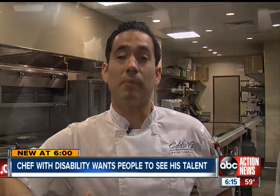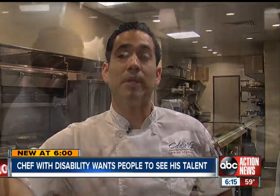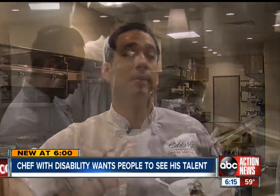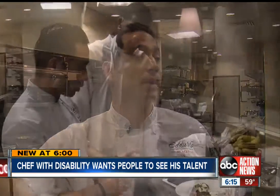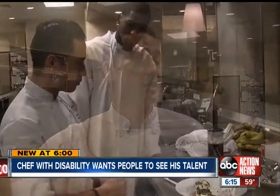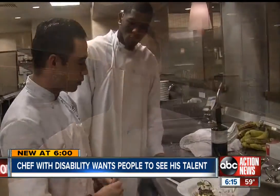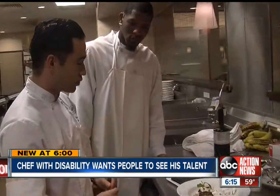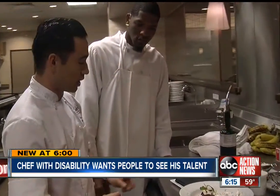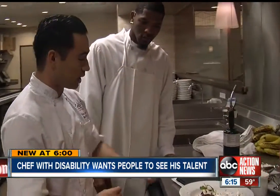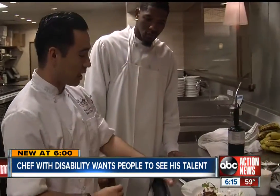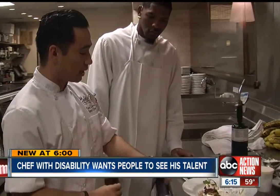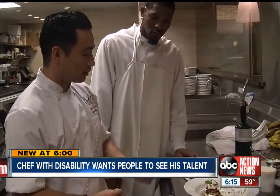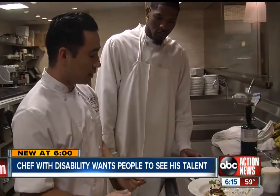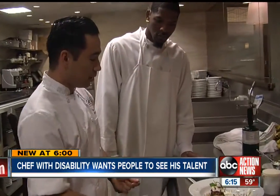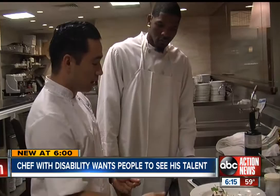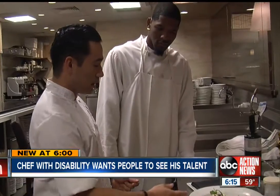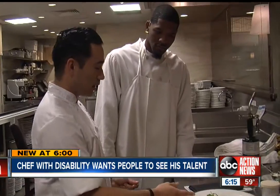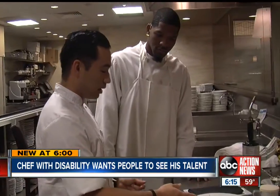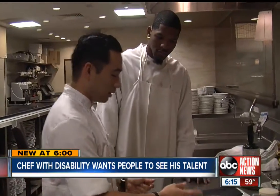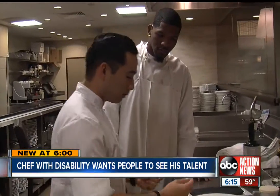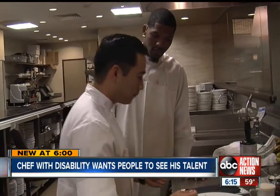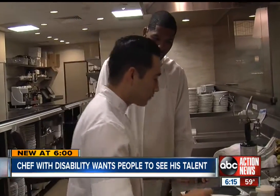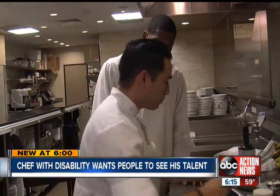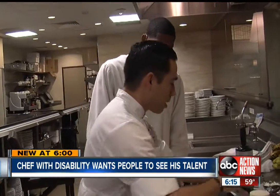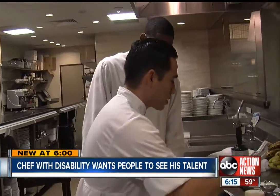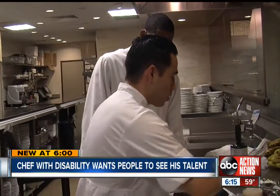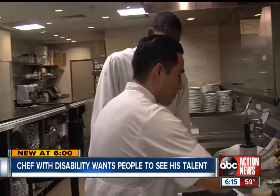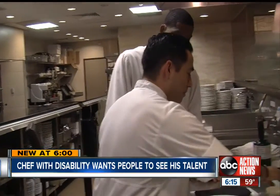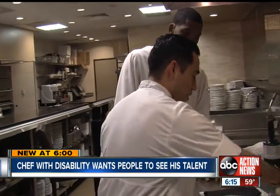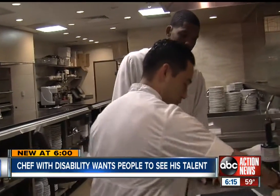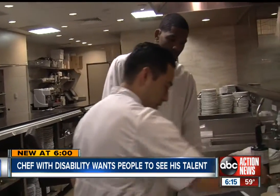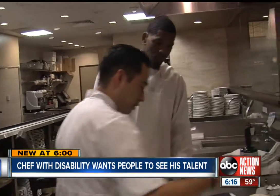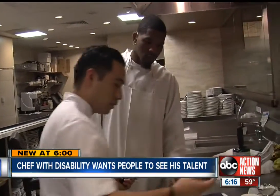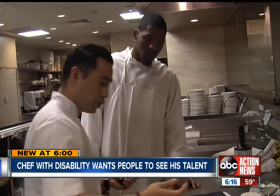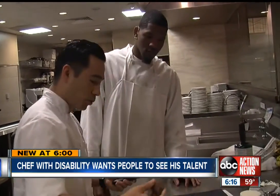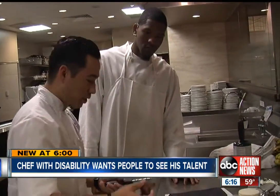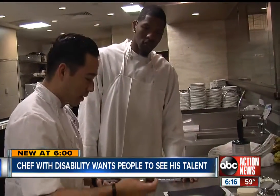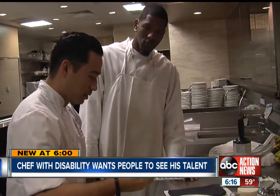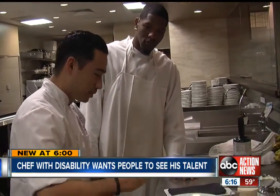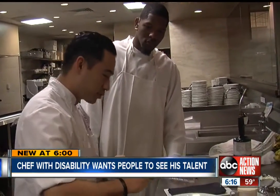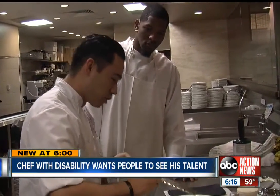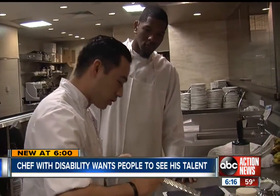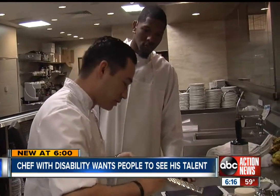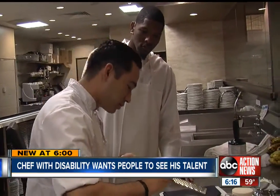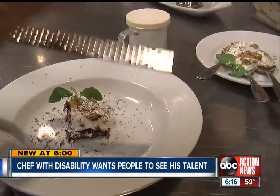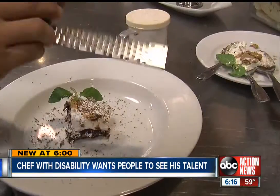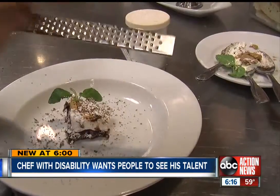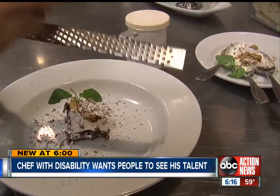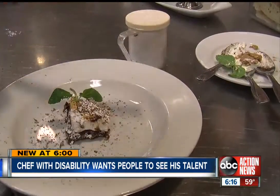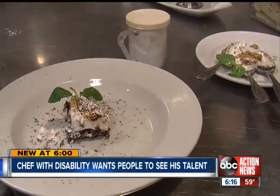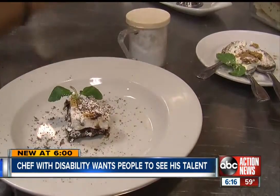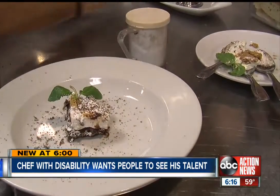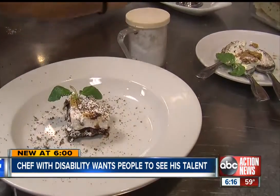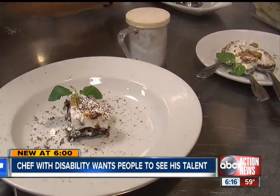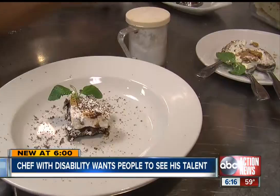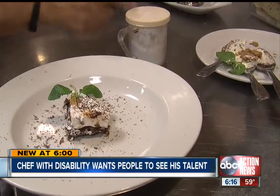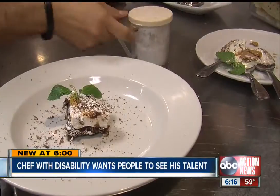from him. Sioux chef Tara Larrera says every day Charleston opens the eyes of all the employees, proving anything is possible.